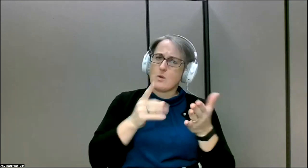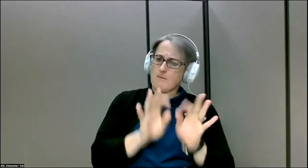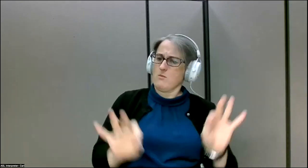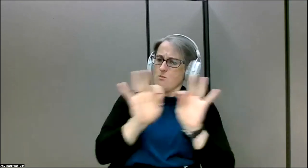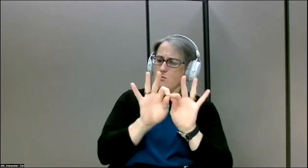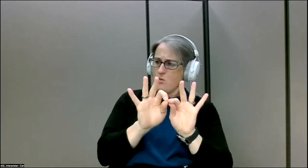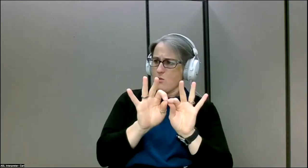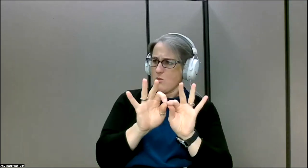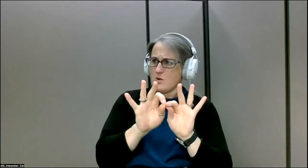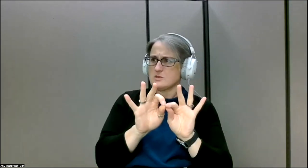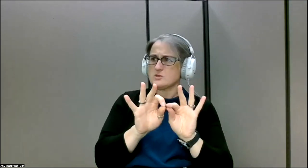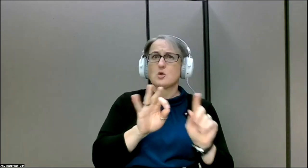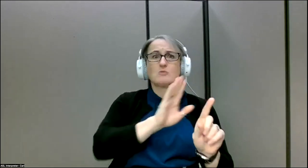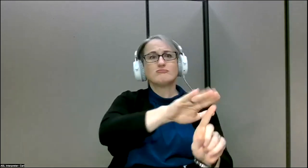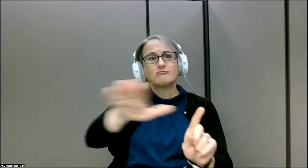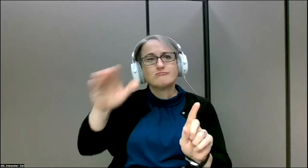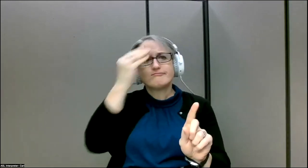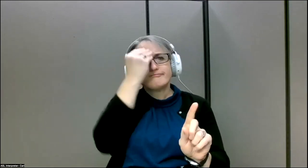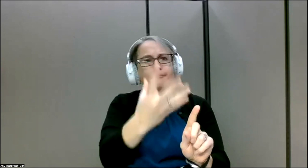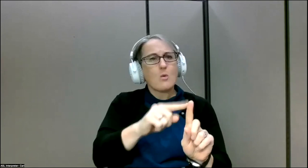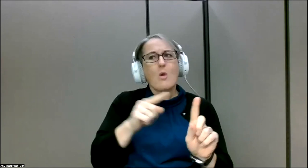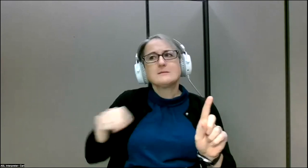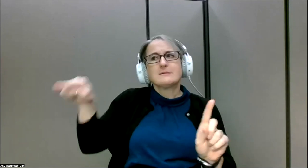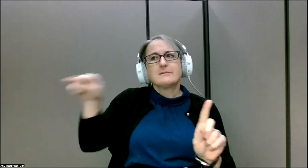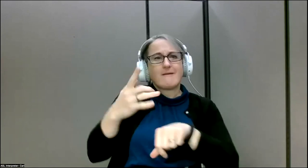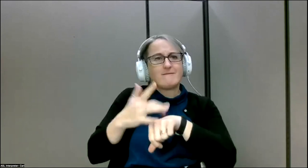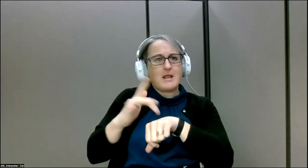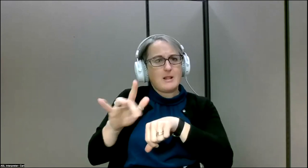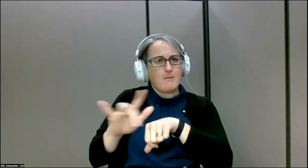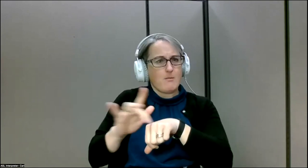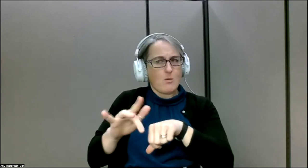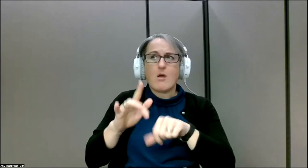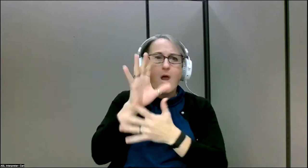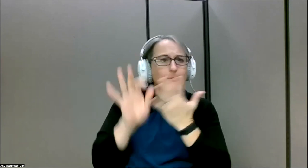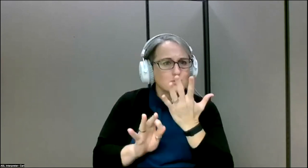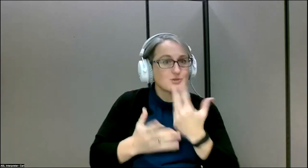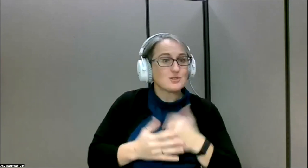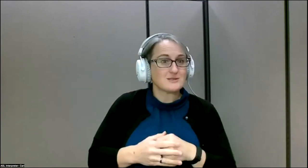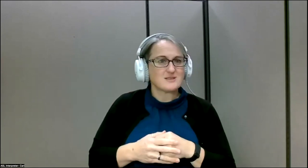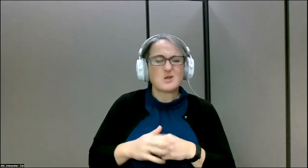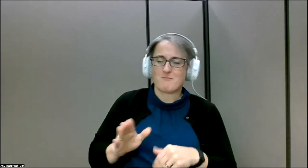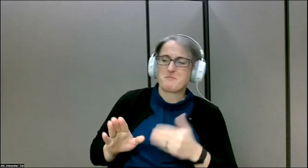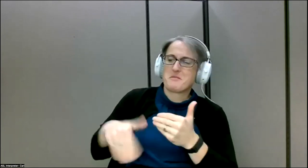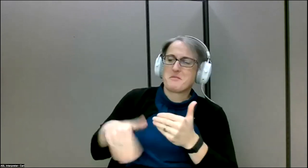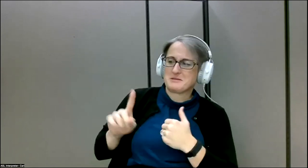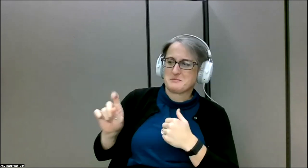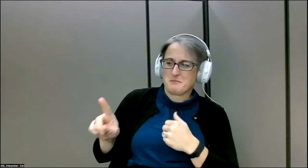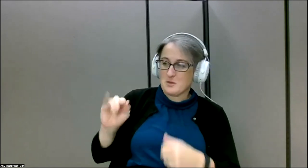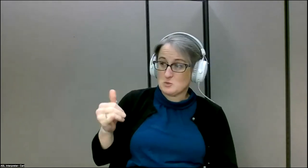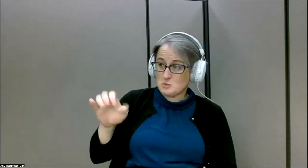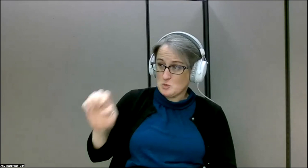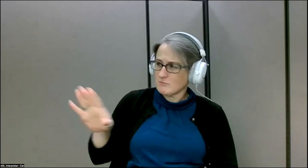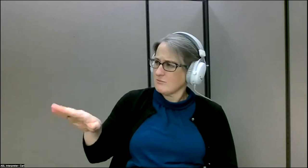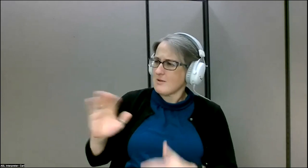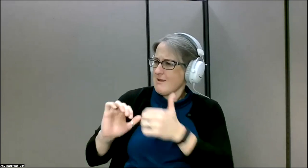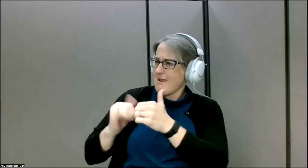light on what is available out there. So, Joe, let me kind of lead you into this one then. So, how can we get more people